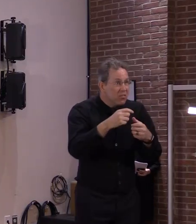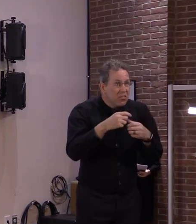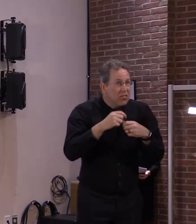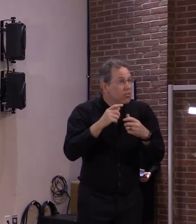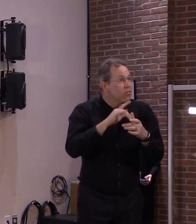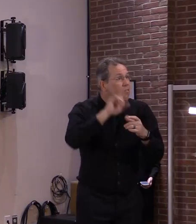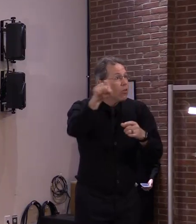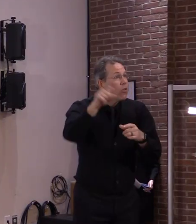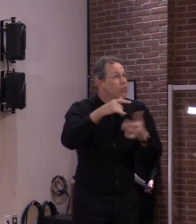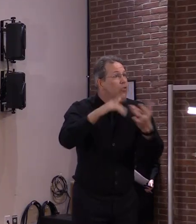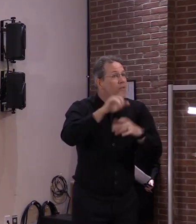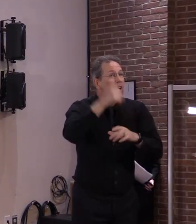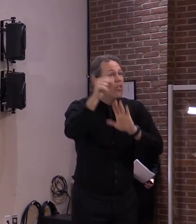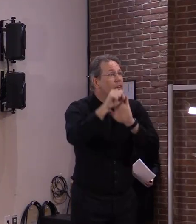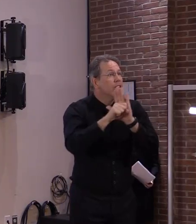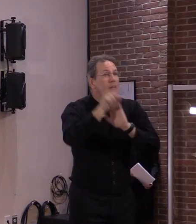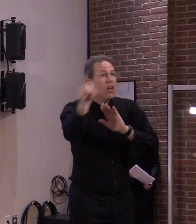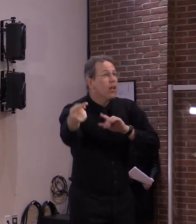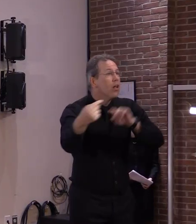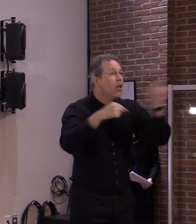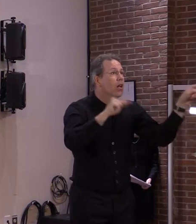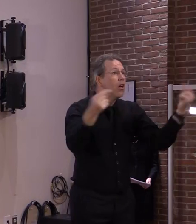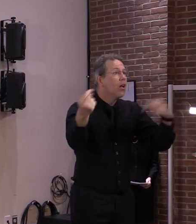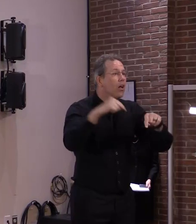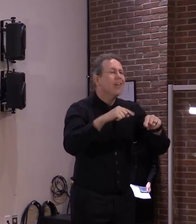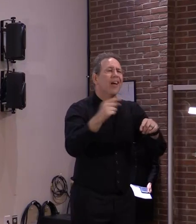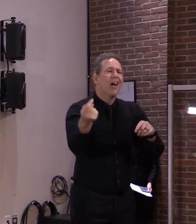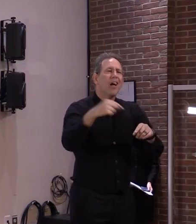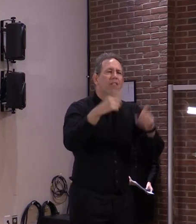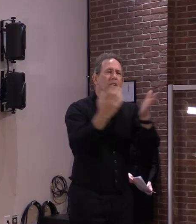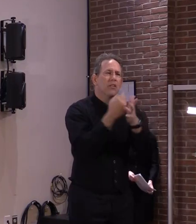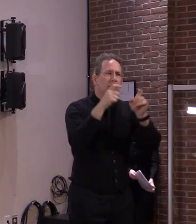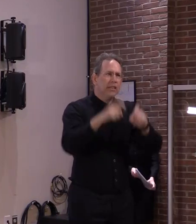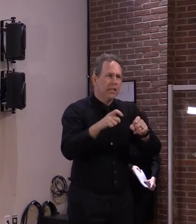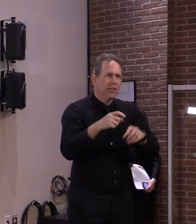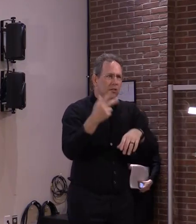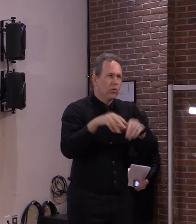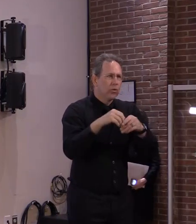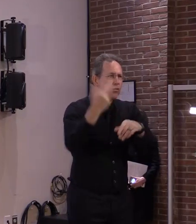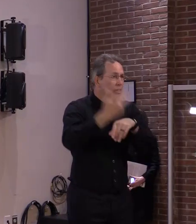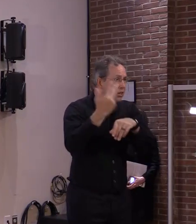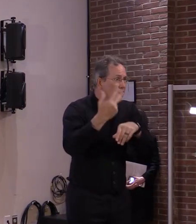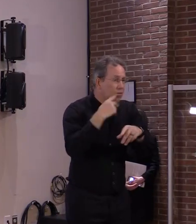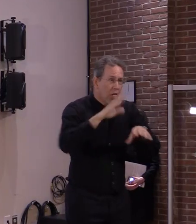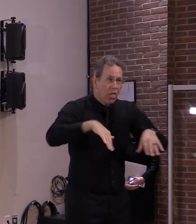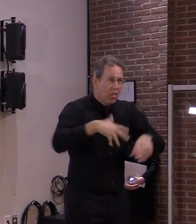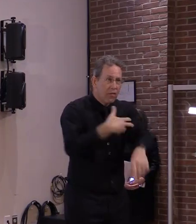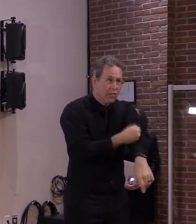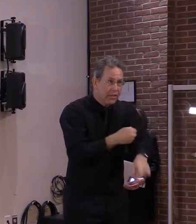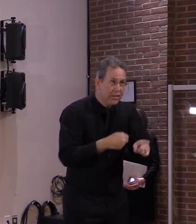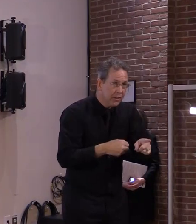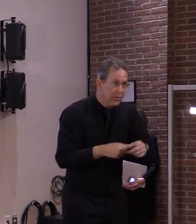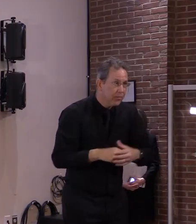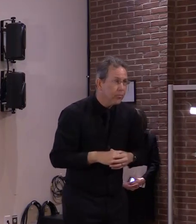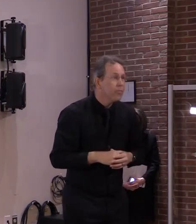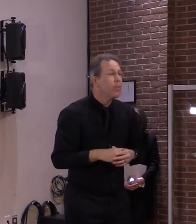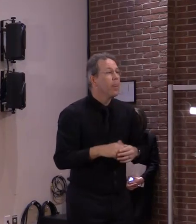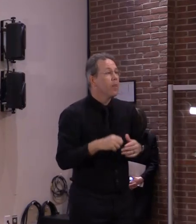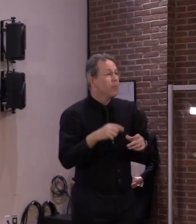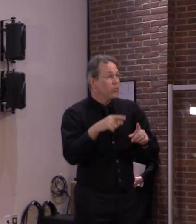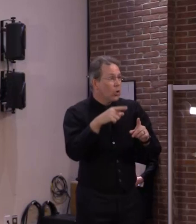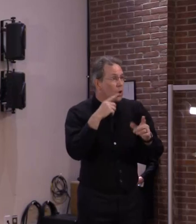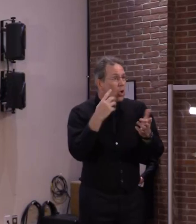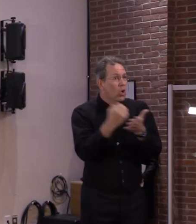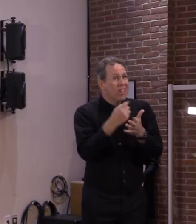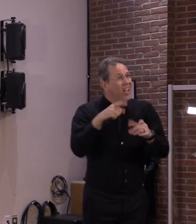we expect that everyone will continue getting tested, helping to catch any cases quickly. As always,